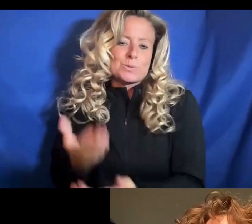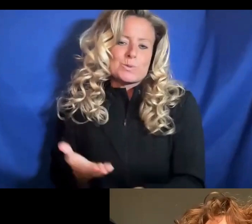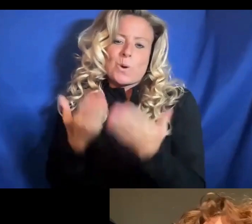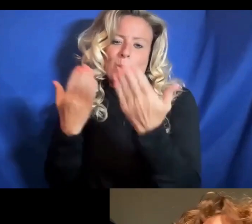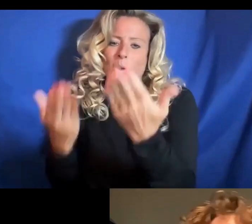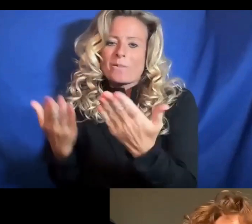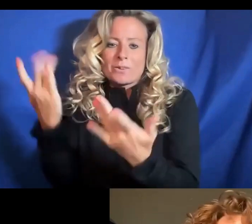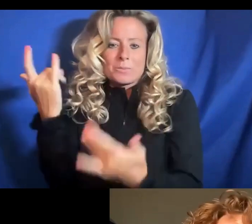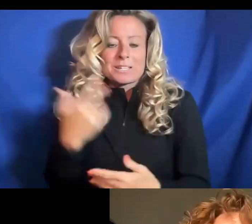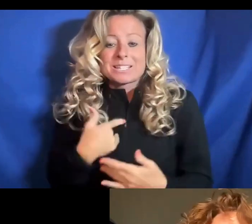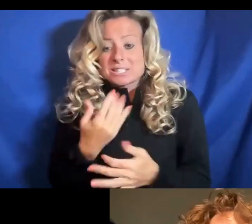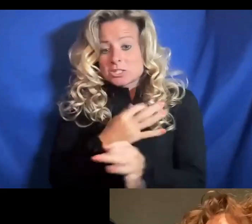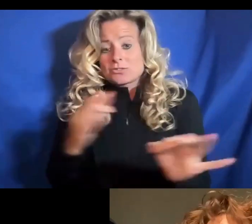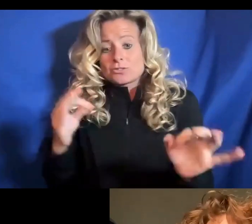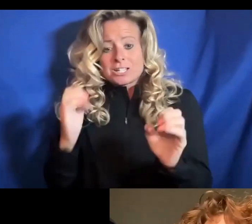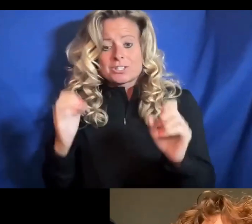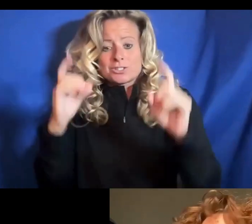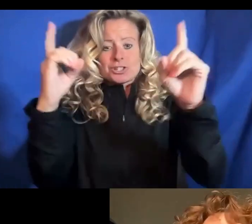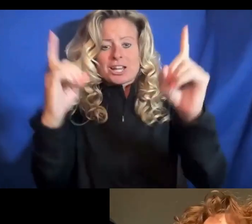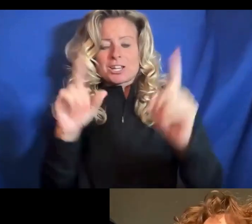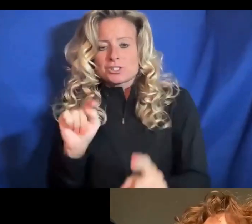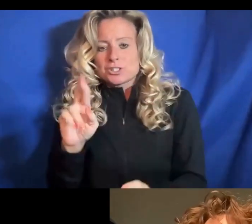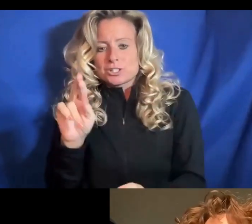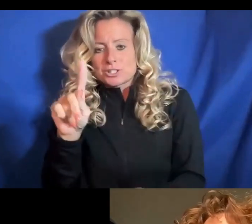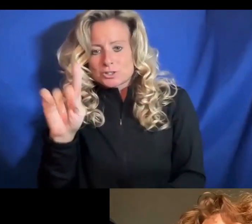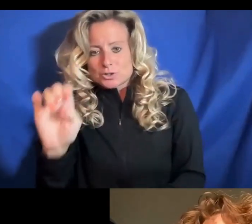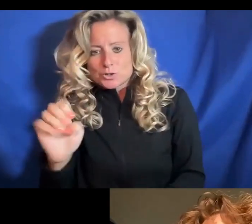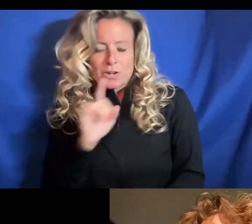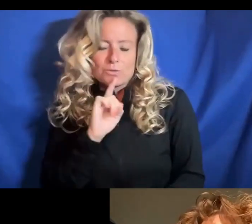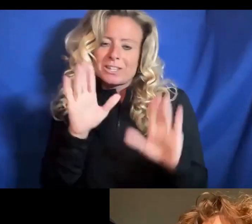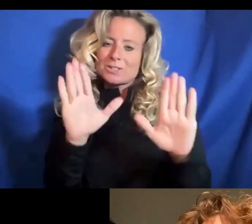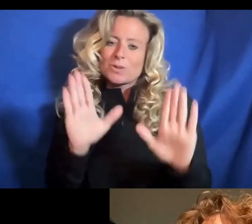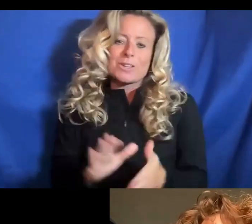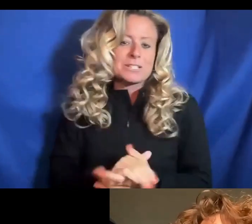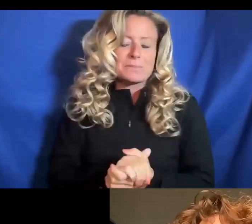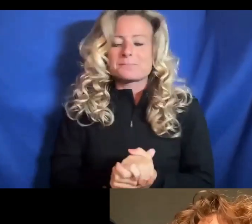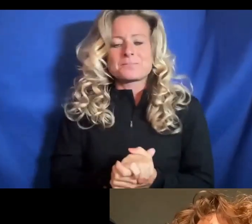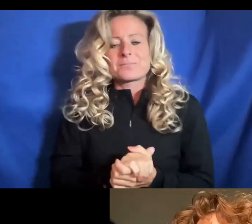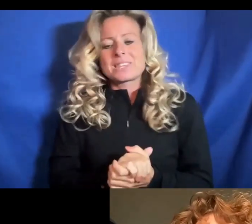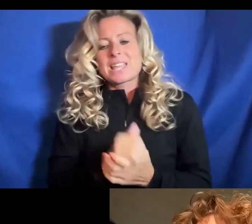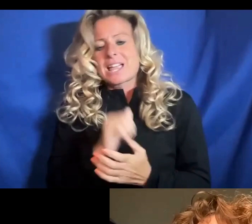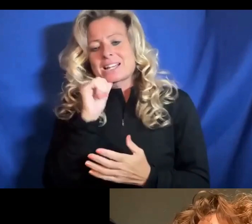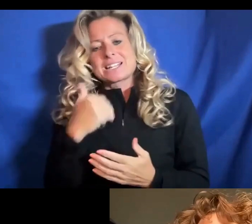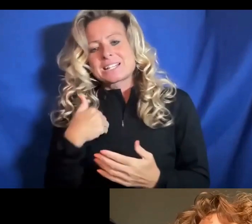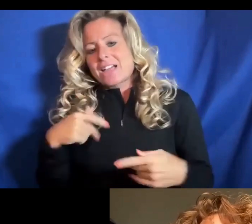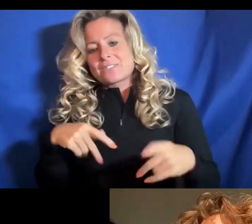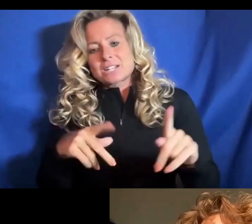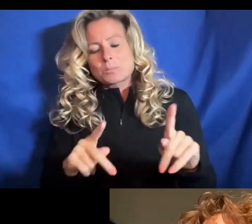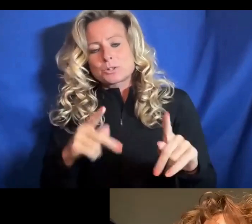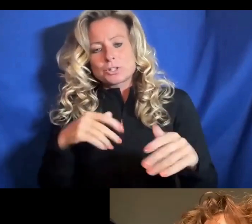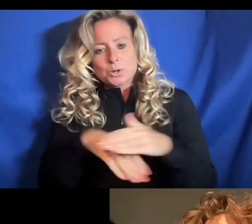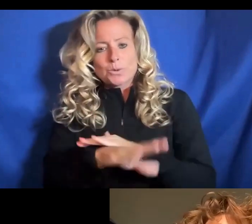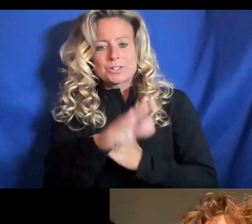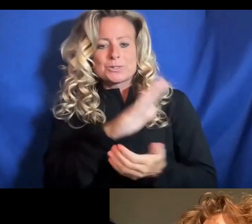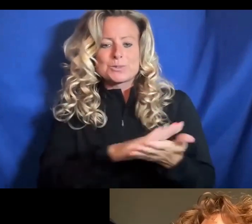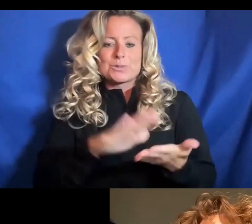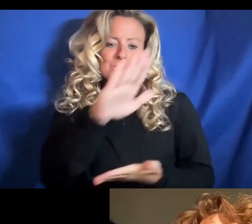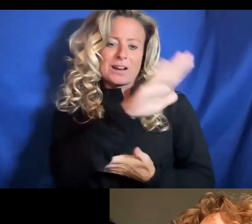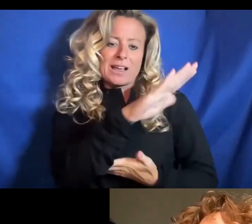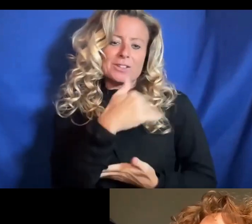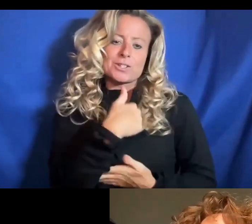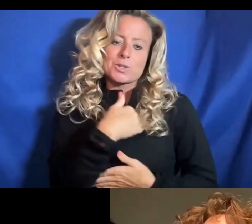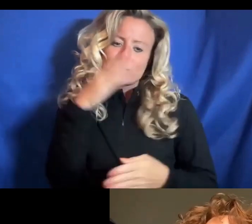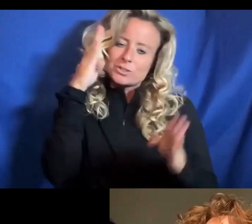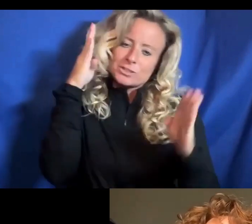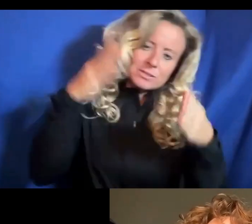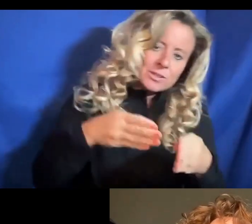Because it's free education, it's a trade, it's really, really wonderful. And I didn't have opportunities to go to college. So I really honed in